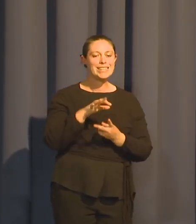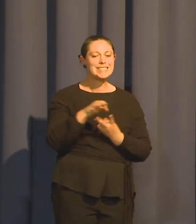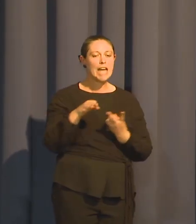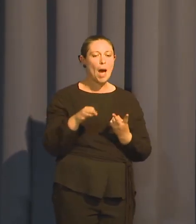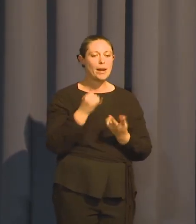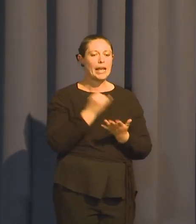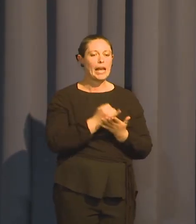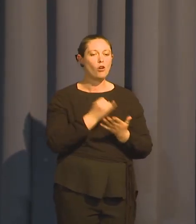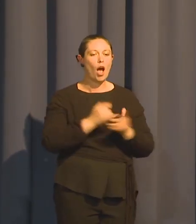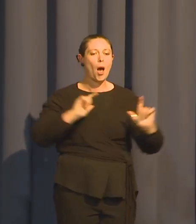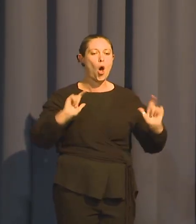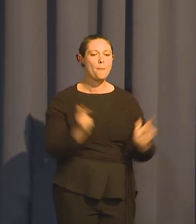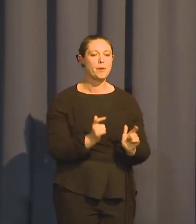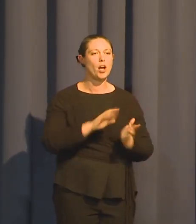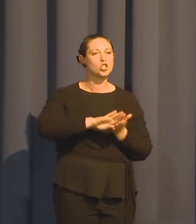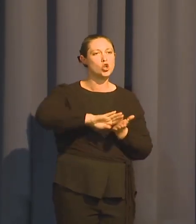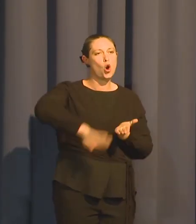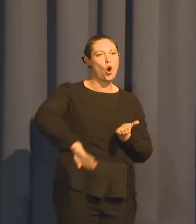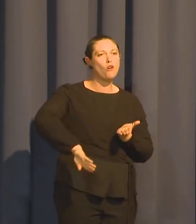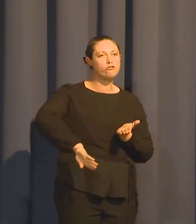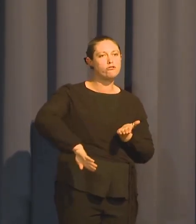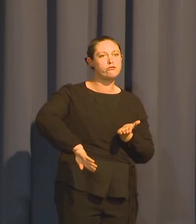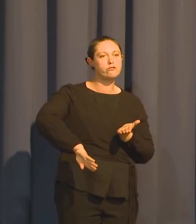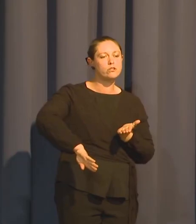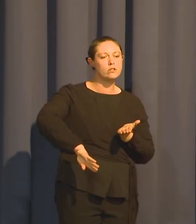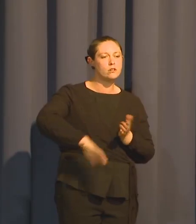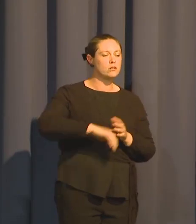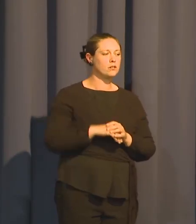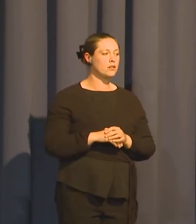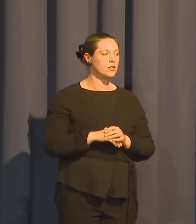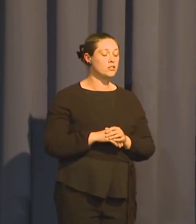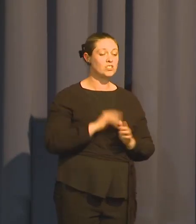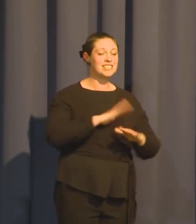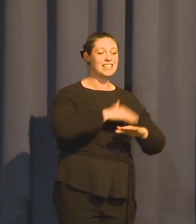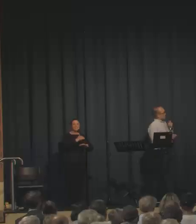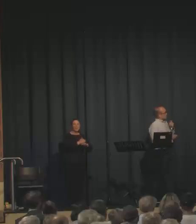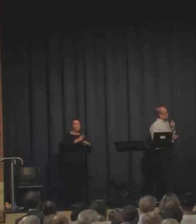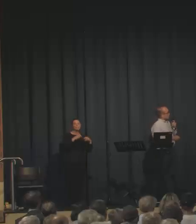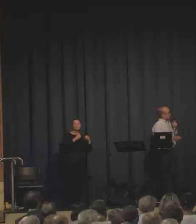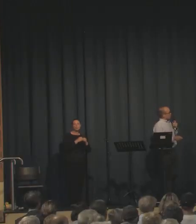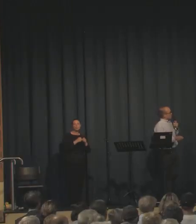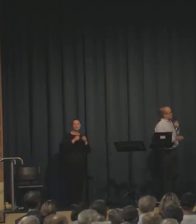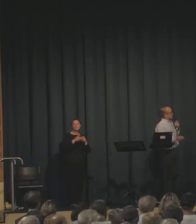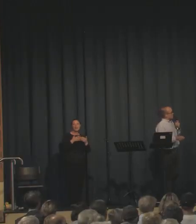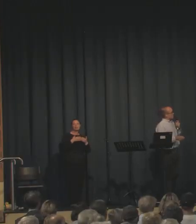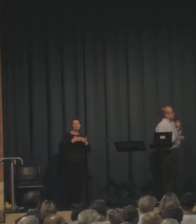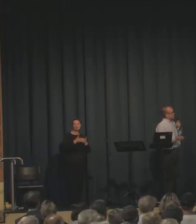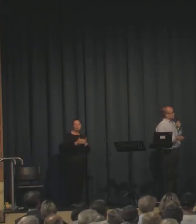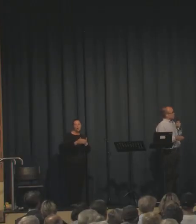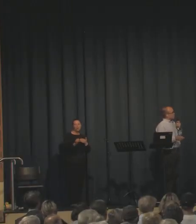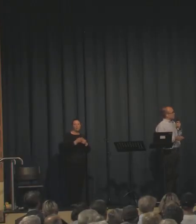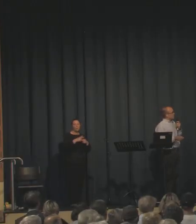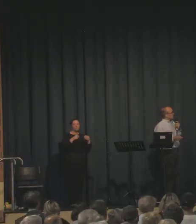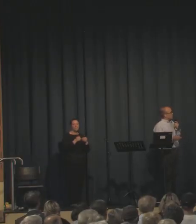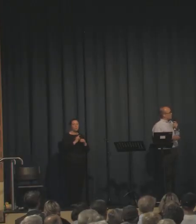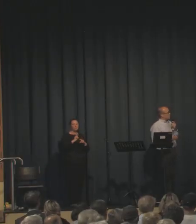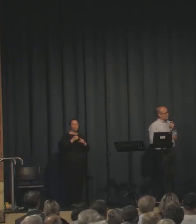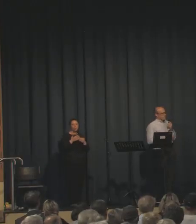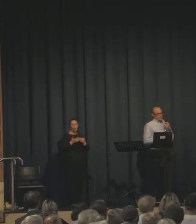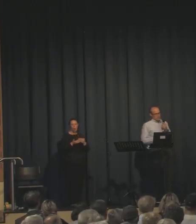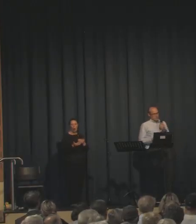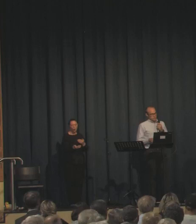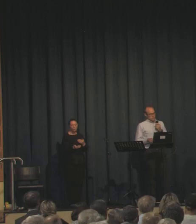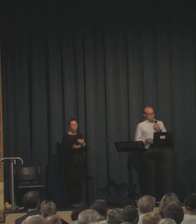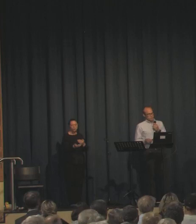That was undertaken at the start of February, and as you can see from the results from February 1st, we've